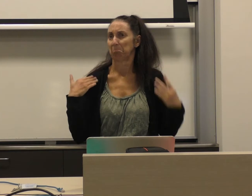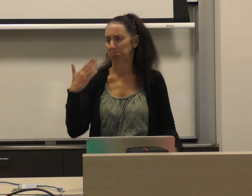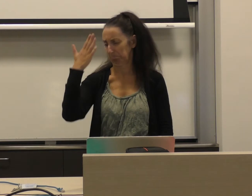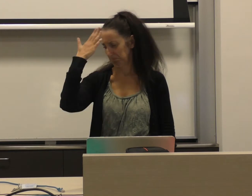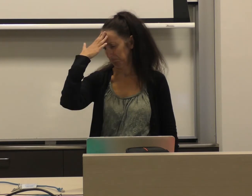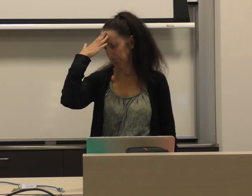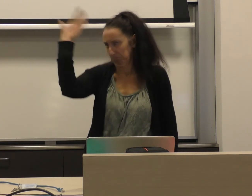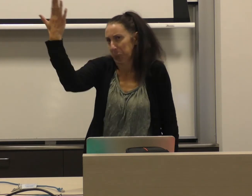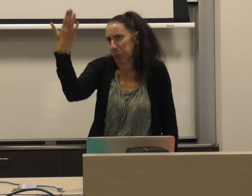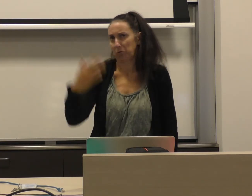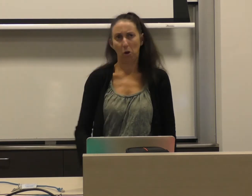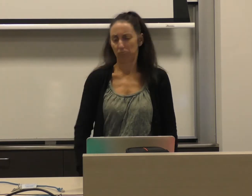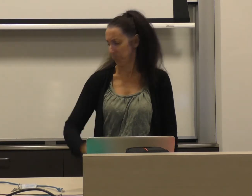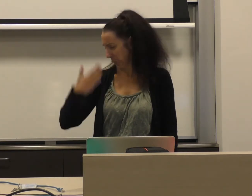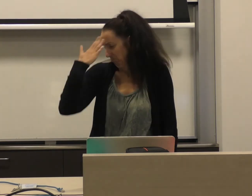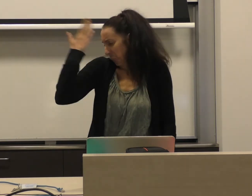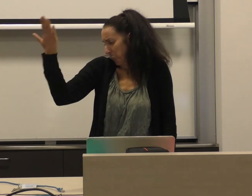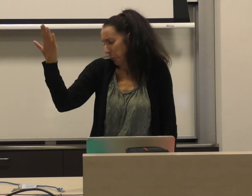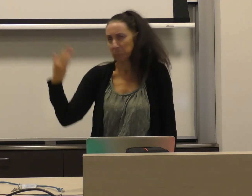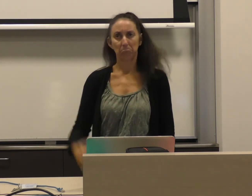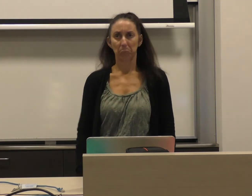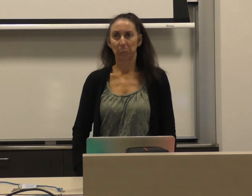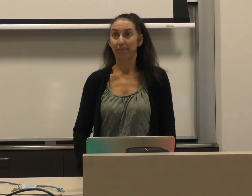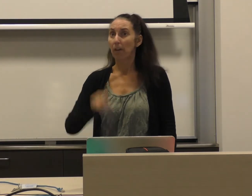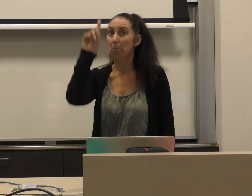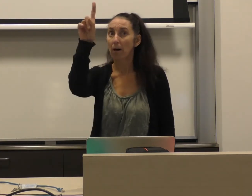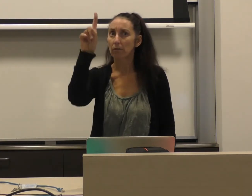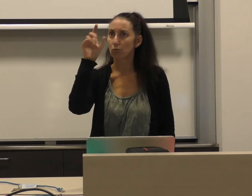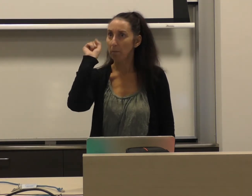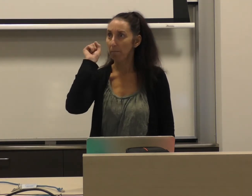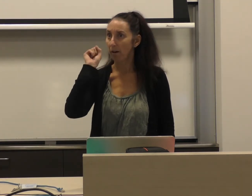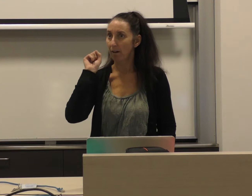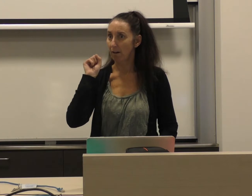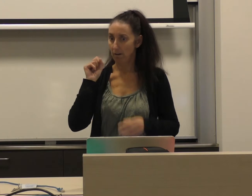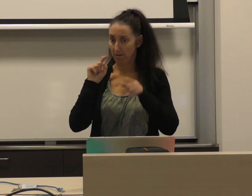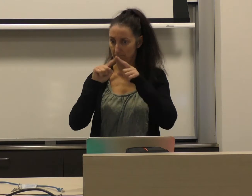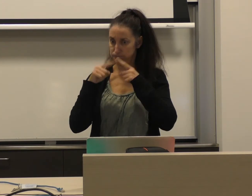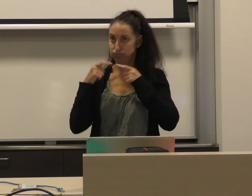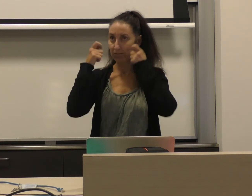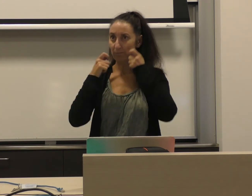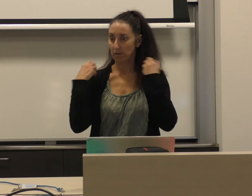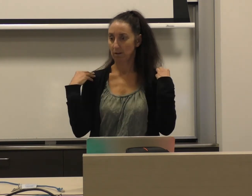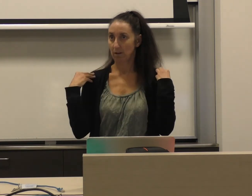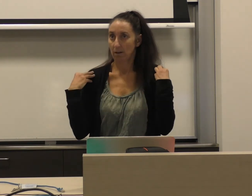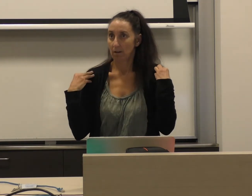The shoulders can be moved upwards, like in a shrug, I don't know. But there are